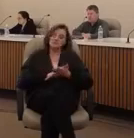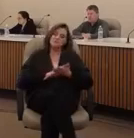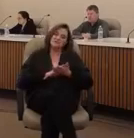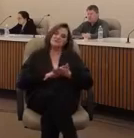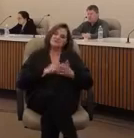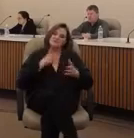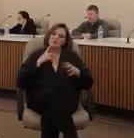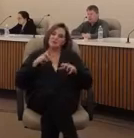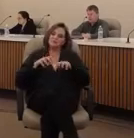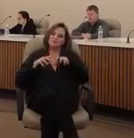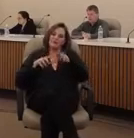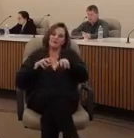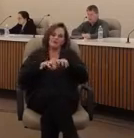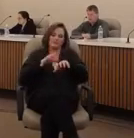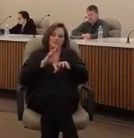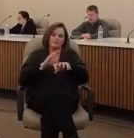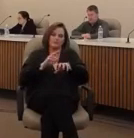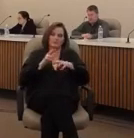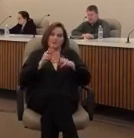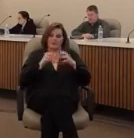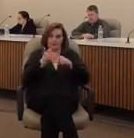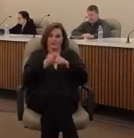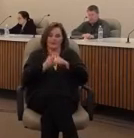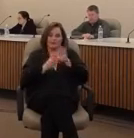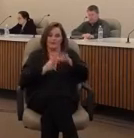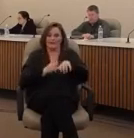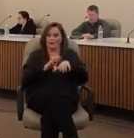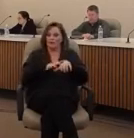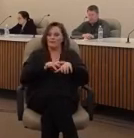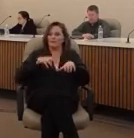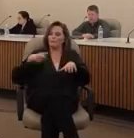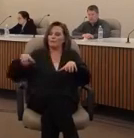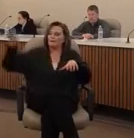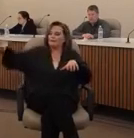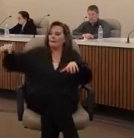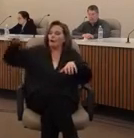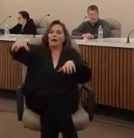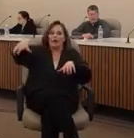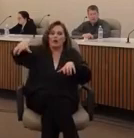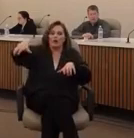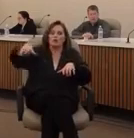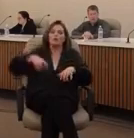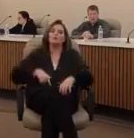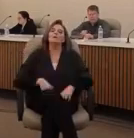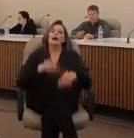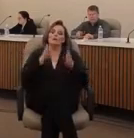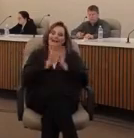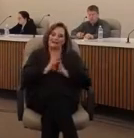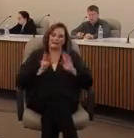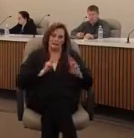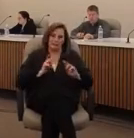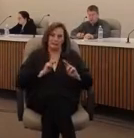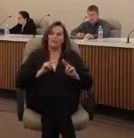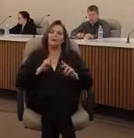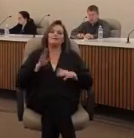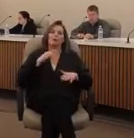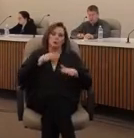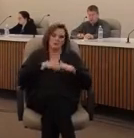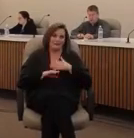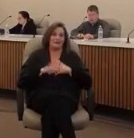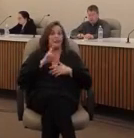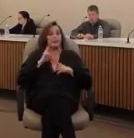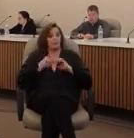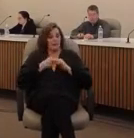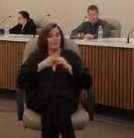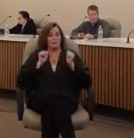distance away. What I will ask the residents to do is, if this goes in and there are